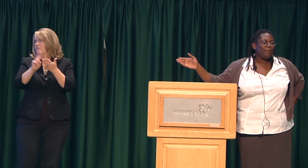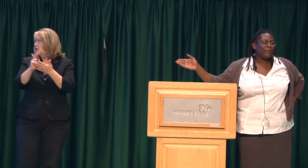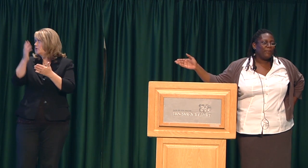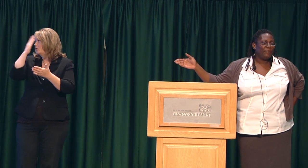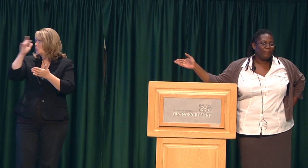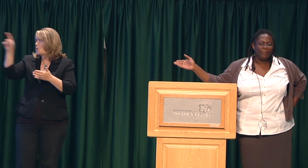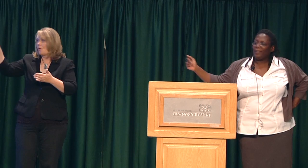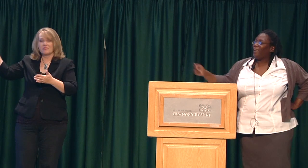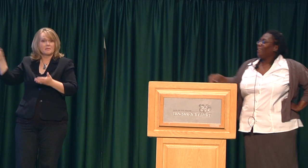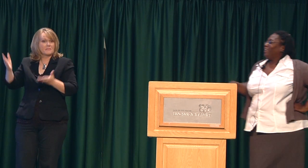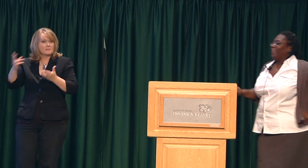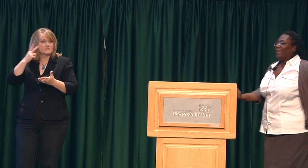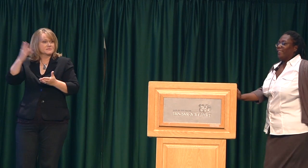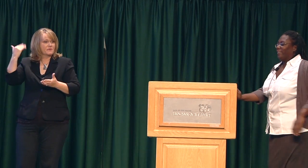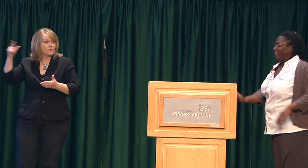of these people.